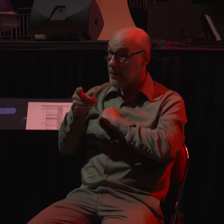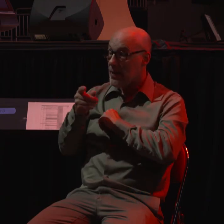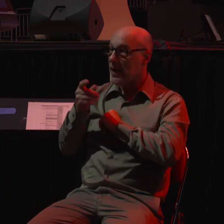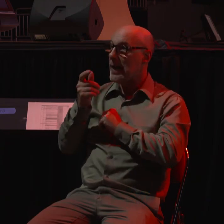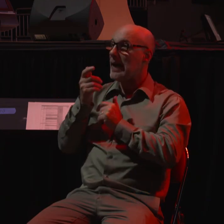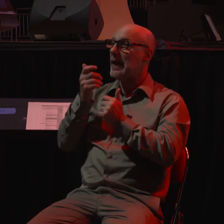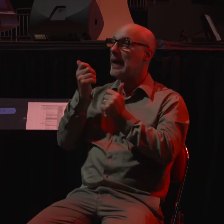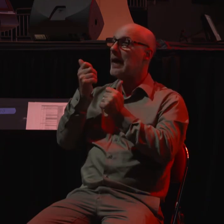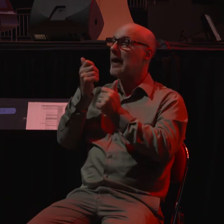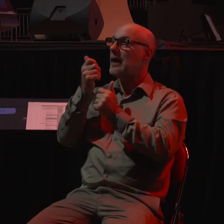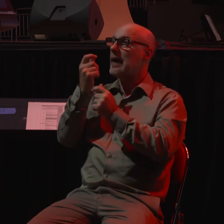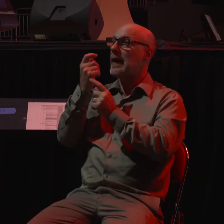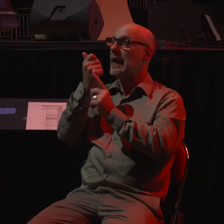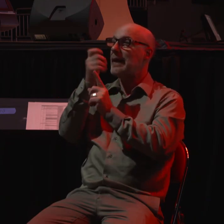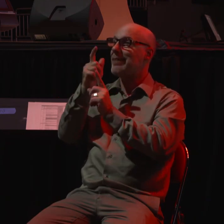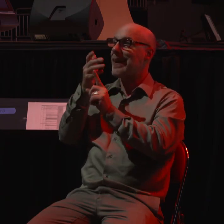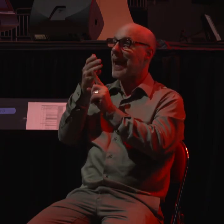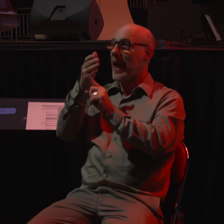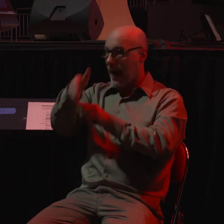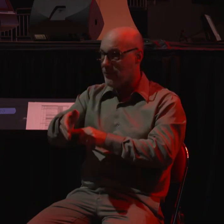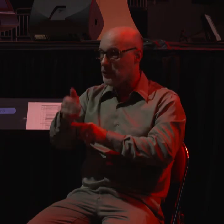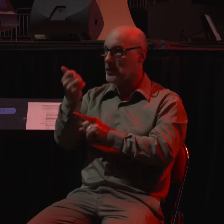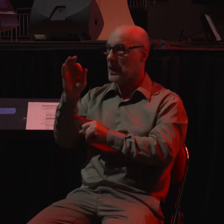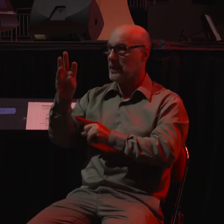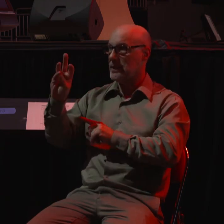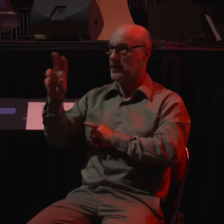past 1963.